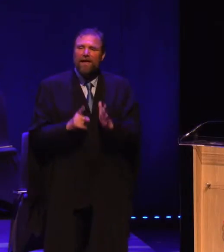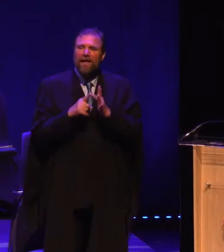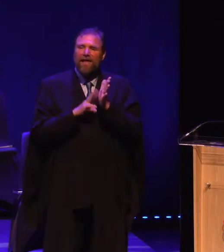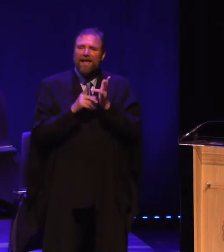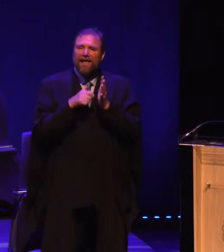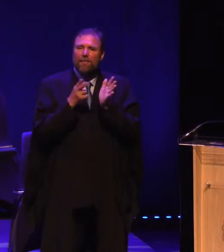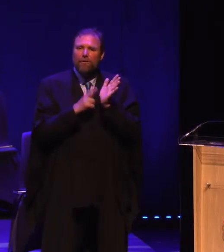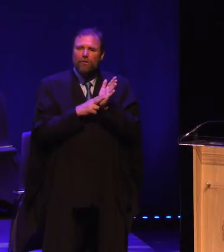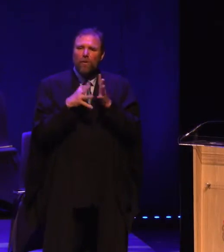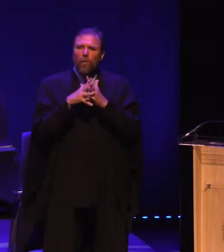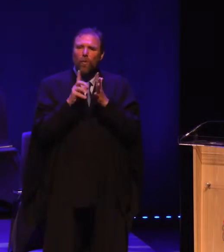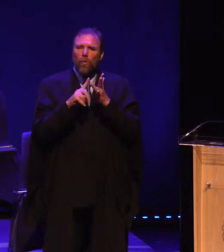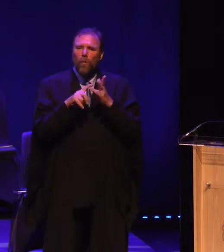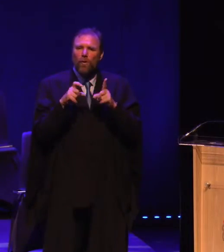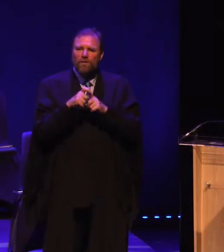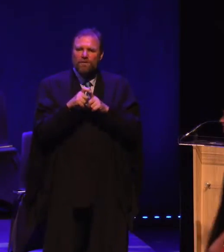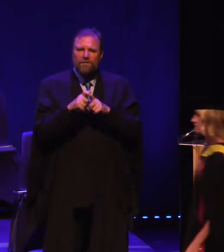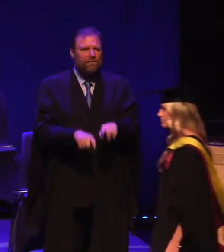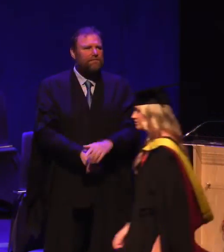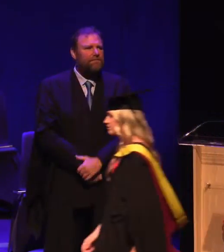Imogen Wood.